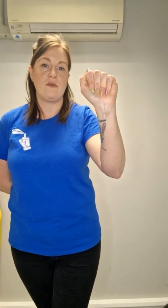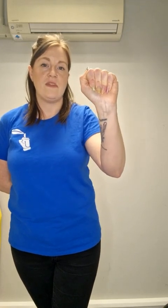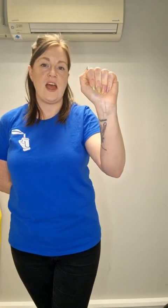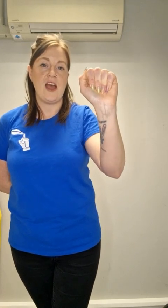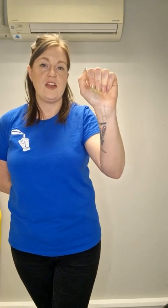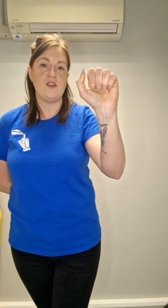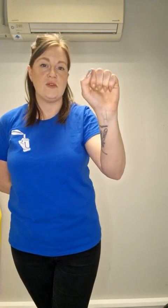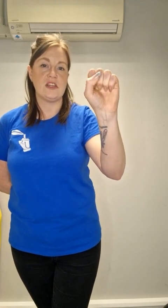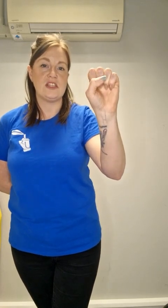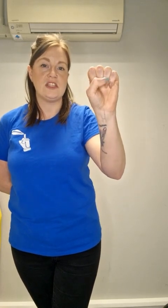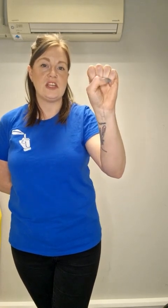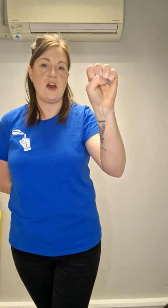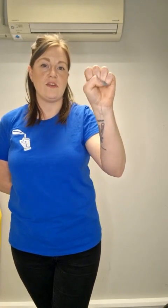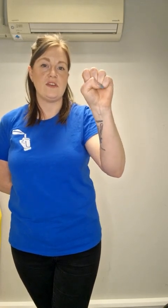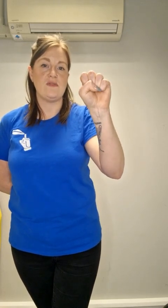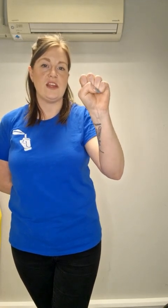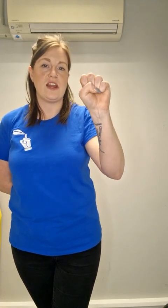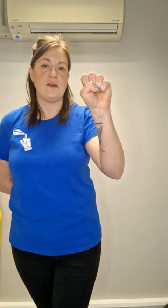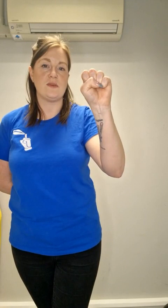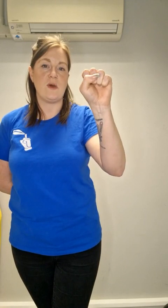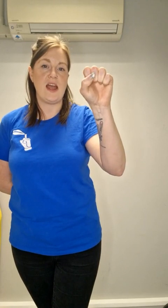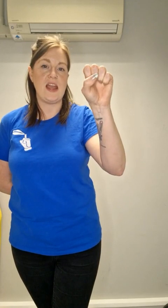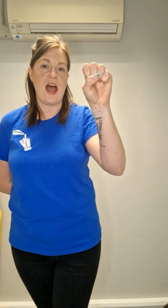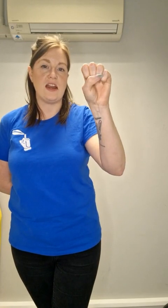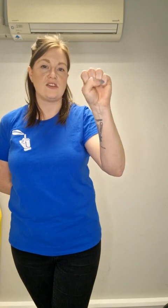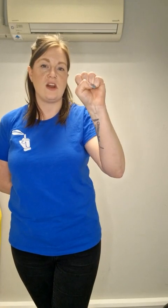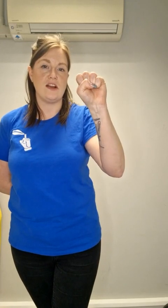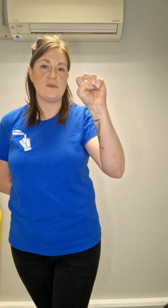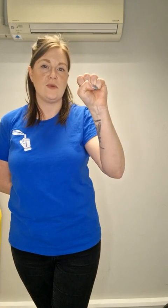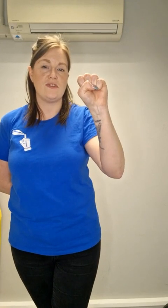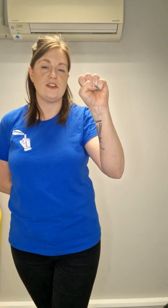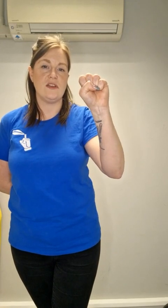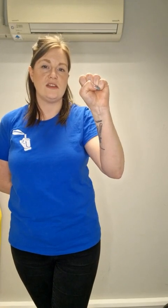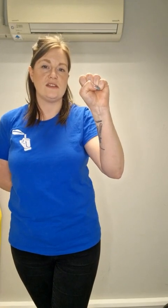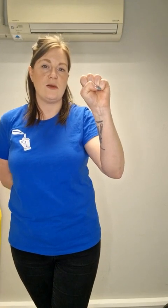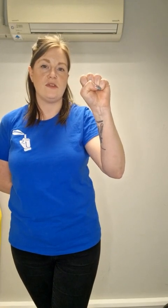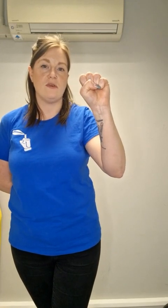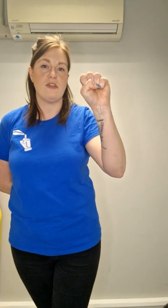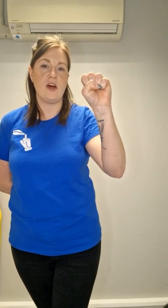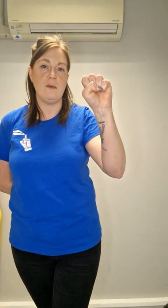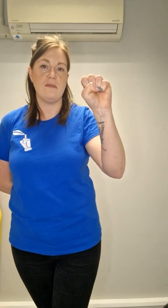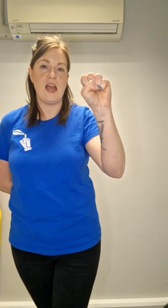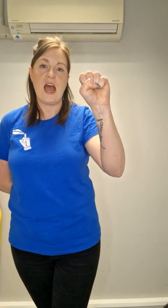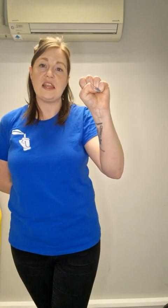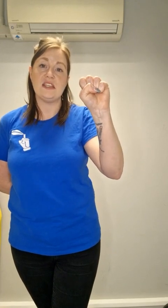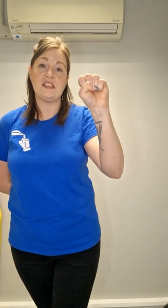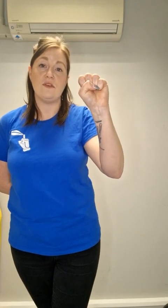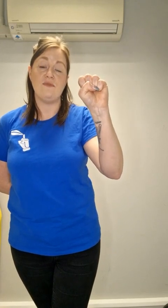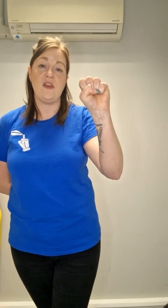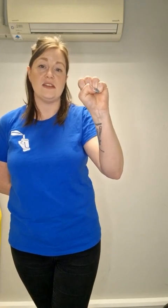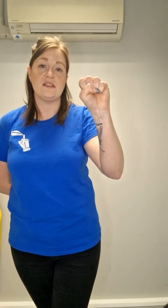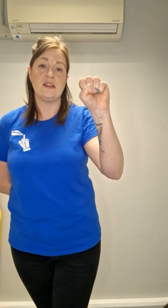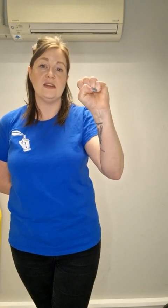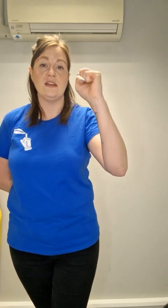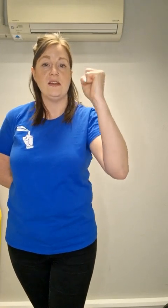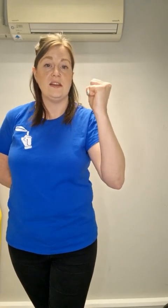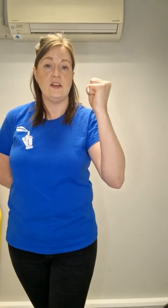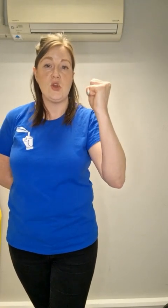From there, you're going to tuck those fingernails away and clasp all of those fingers down with your thumb, and this is a fist.